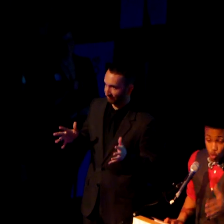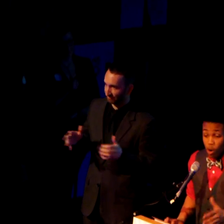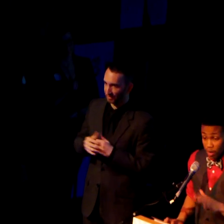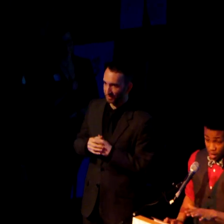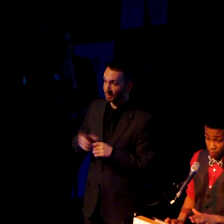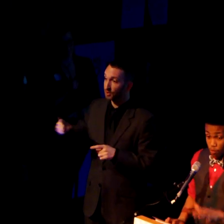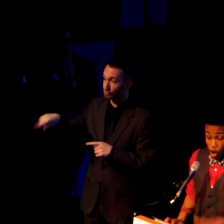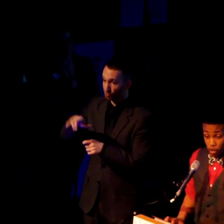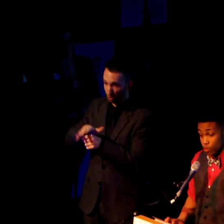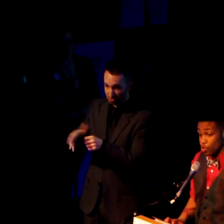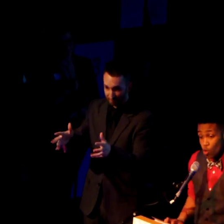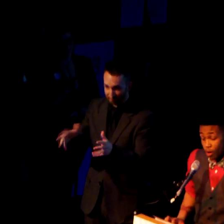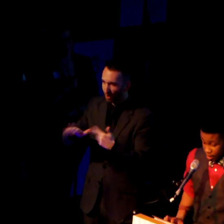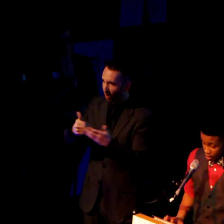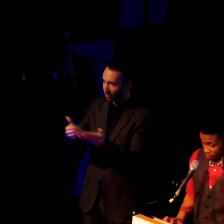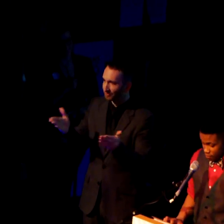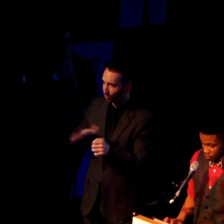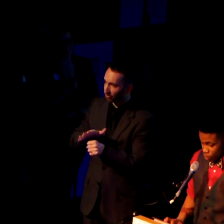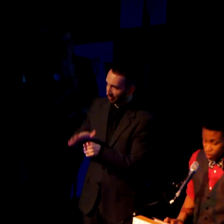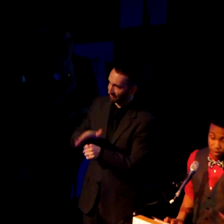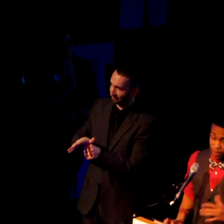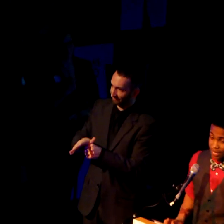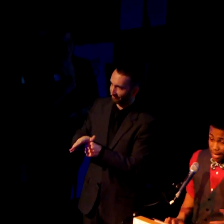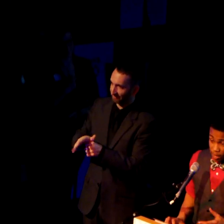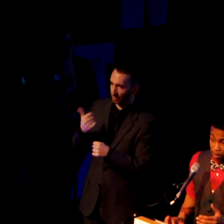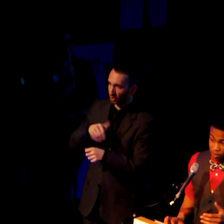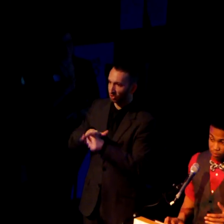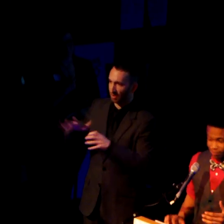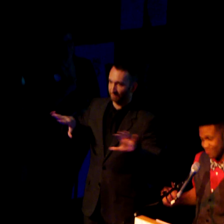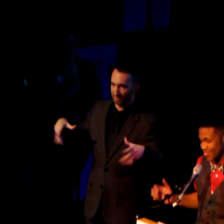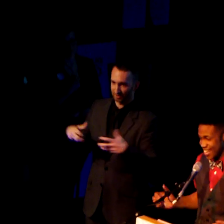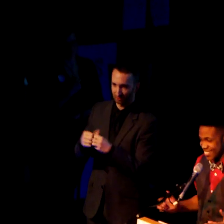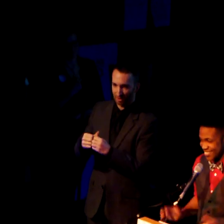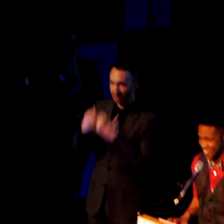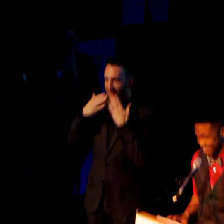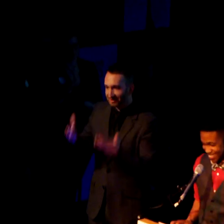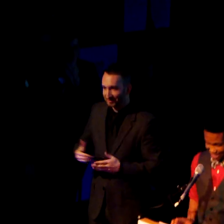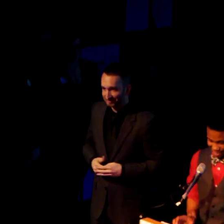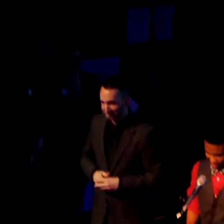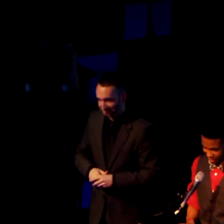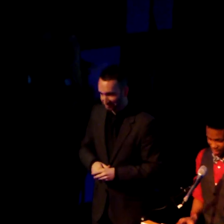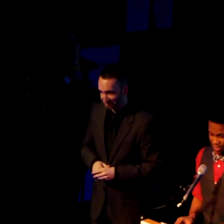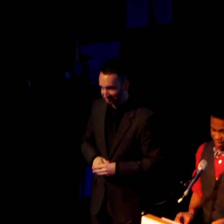Yeah. You are enough. All of you, you are enough. And we are enough together. Thank you. Yeah.